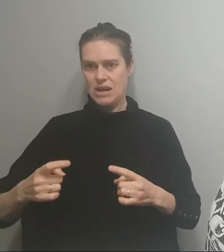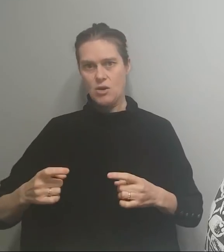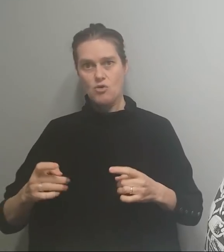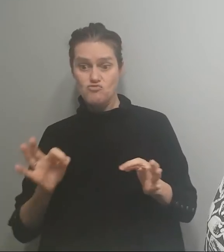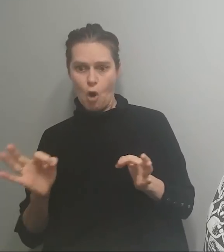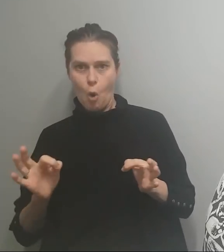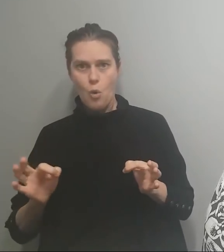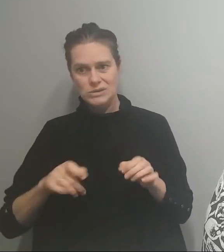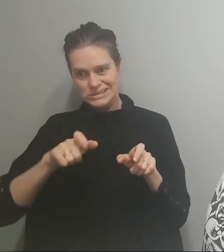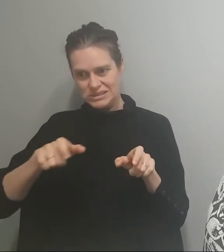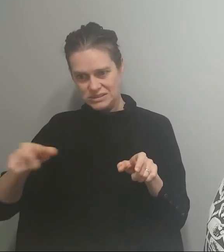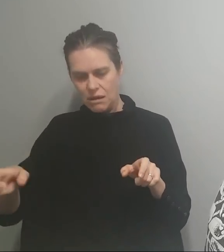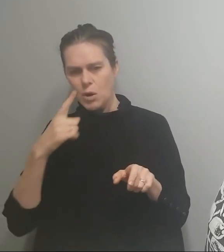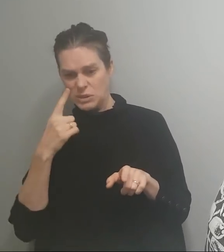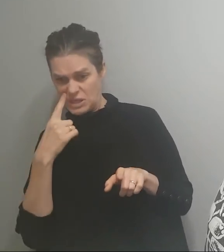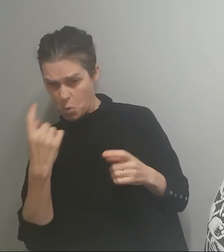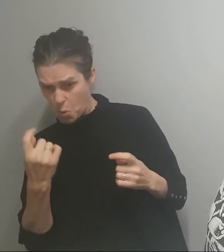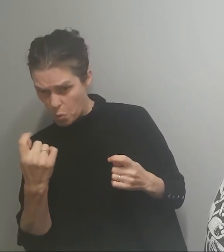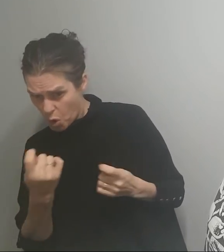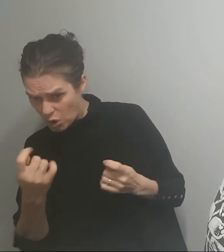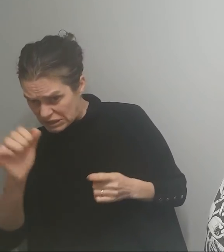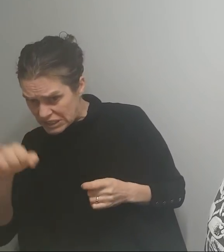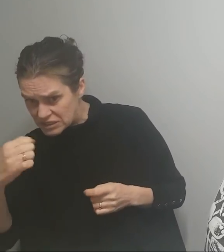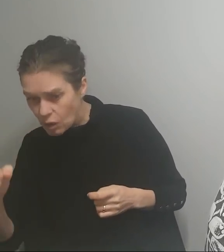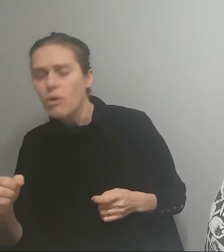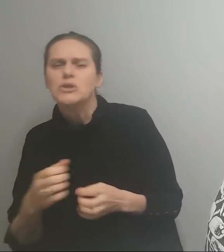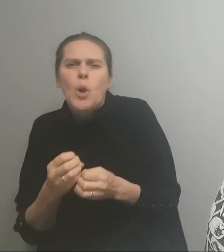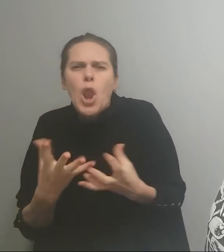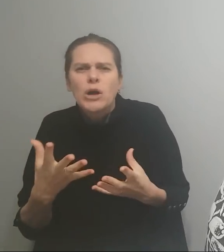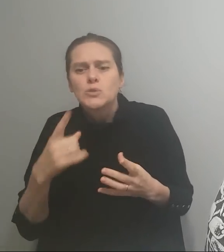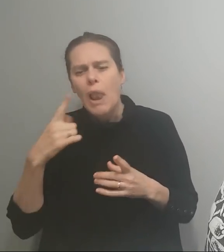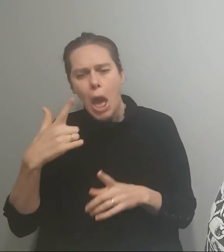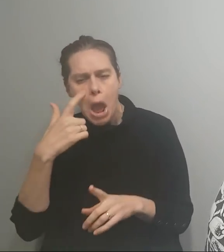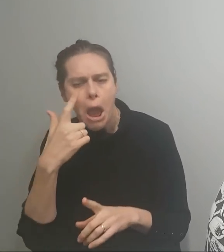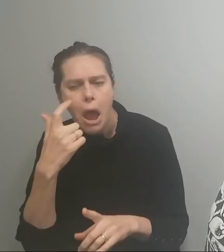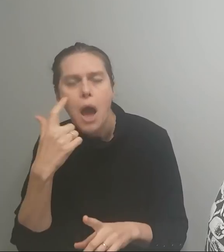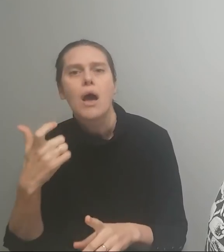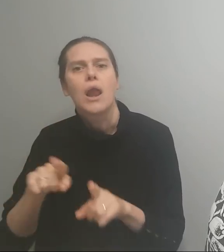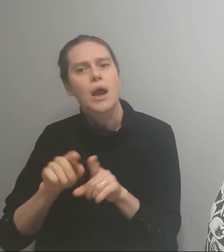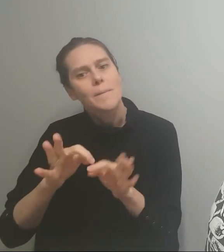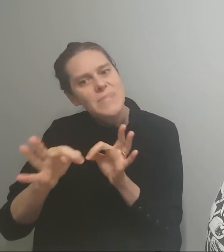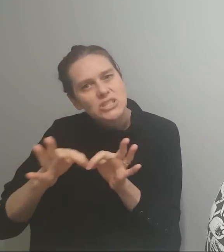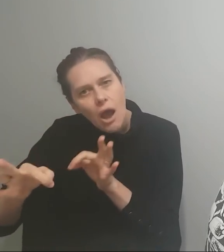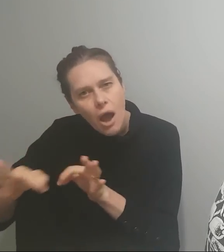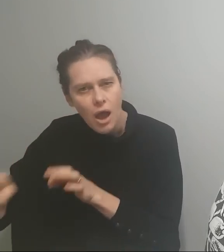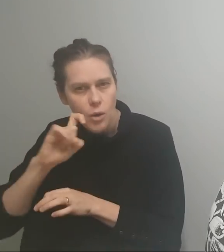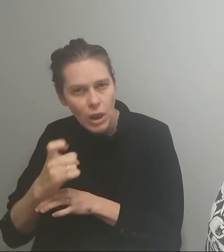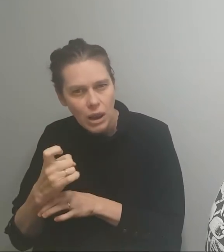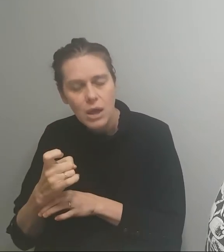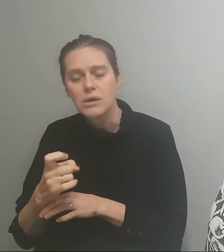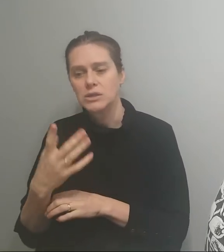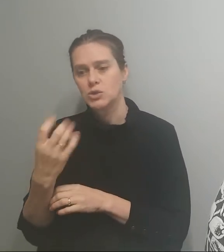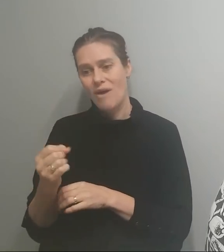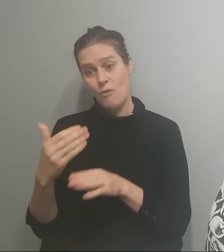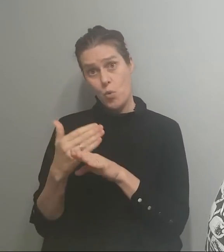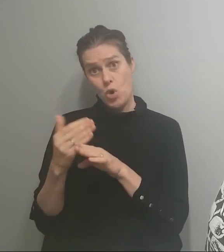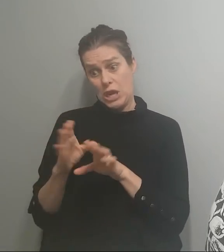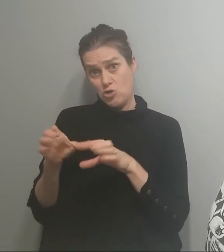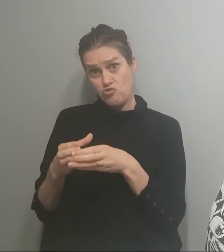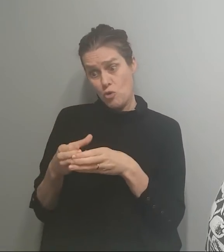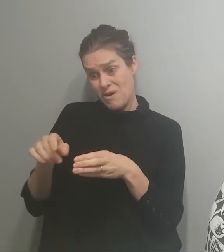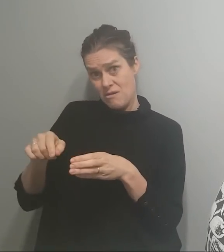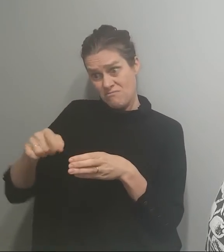There will be a whole range of things that we're measuring, and there is currently an evaluation and monitoring working group that is looking at what